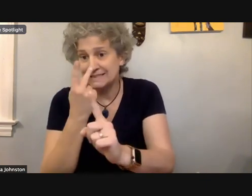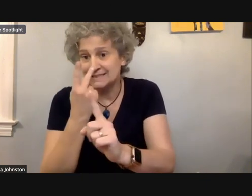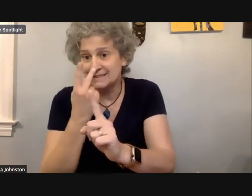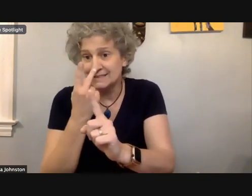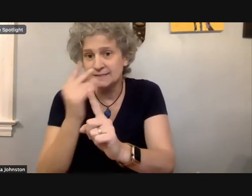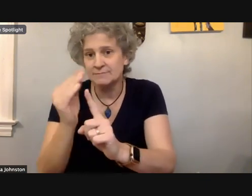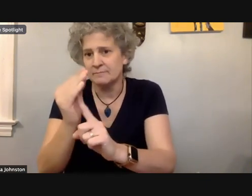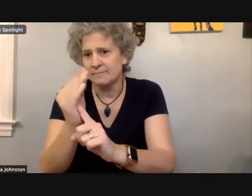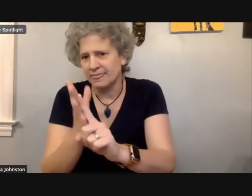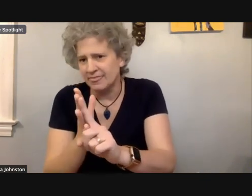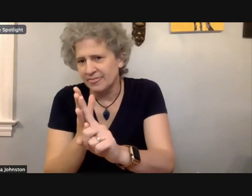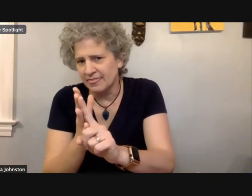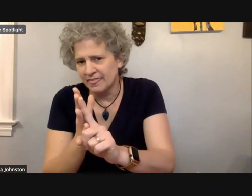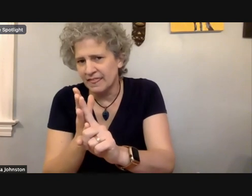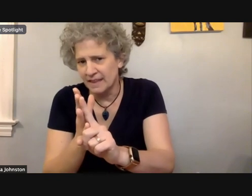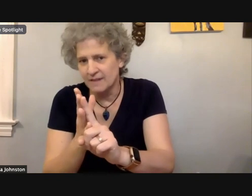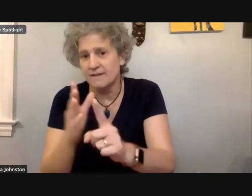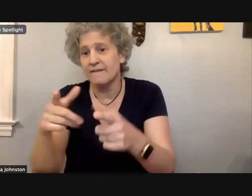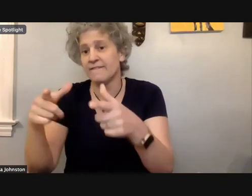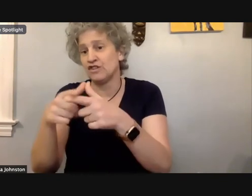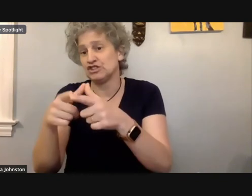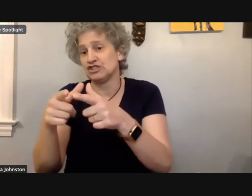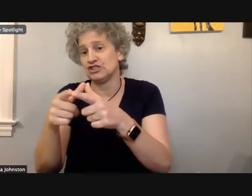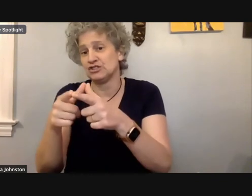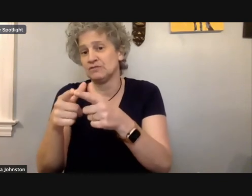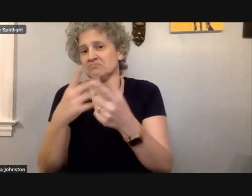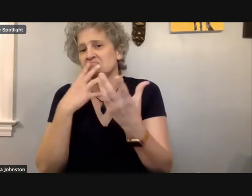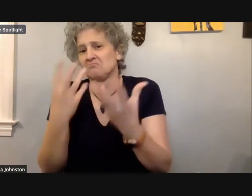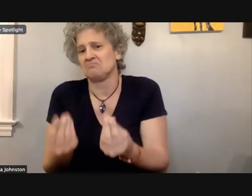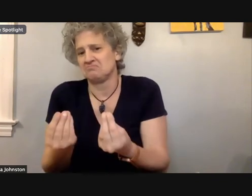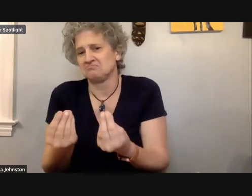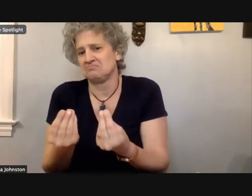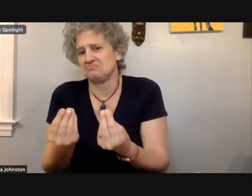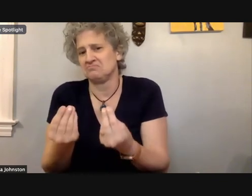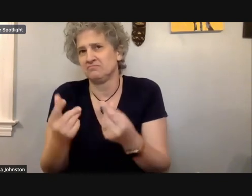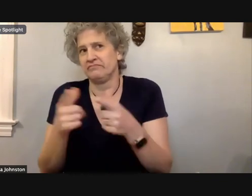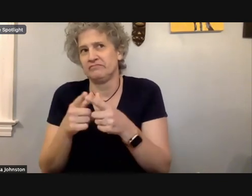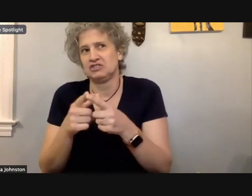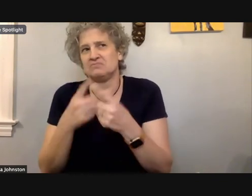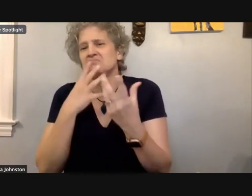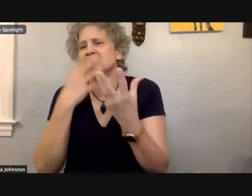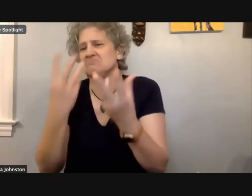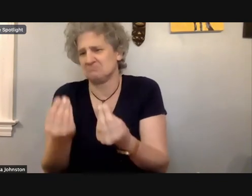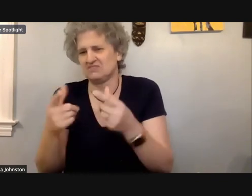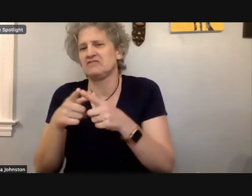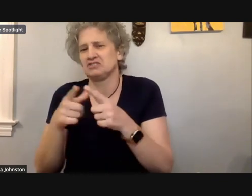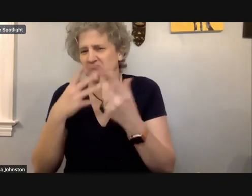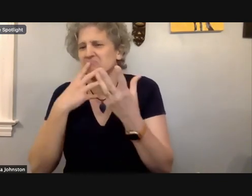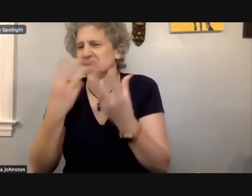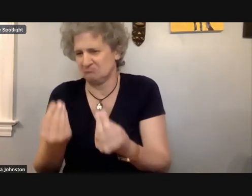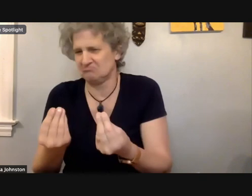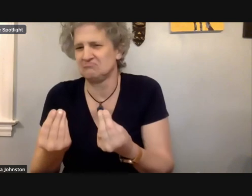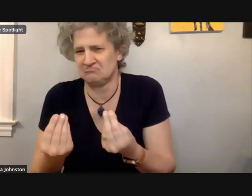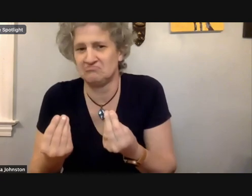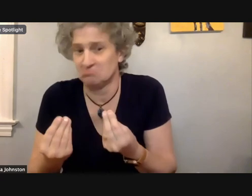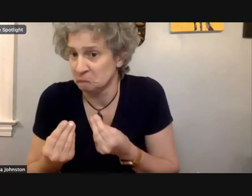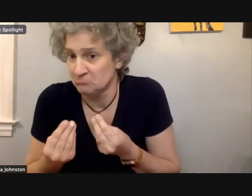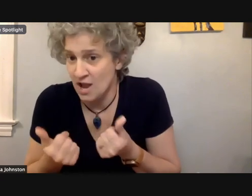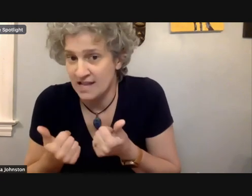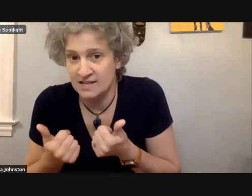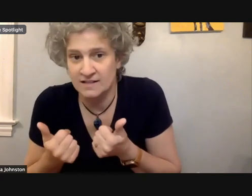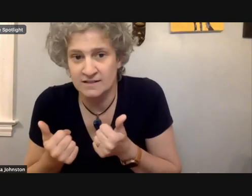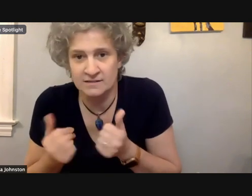And then if we're talking about discharge, you first give the location of the discharge, if it's vaginal versus, penis, and then you do